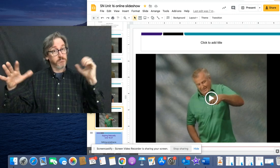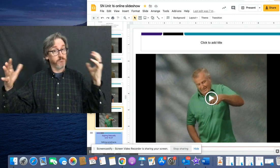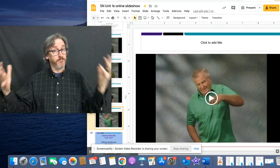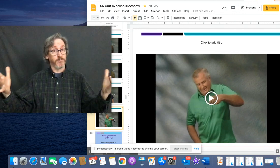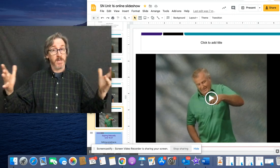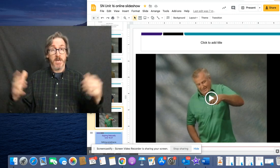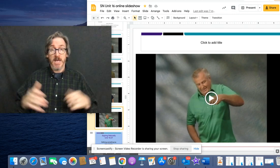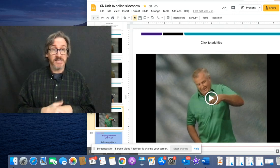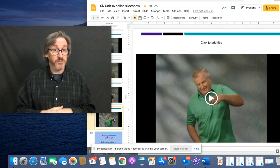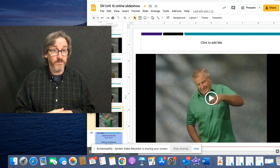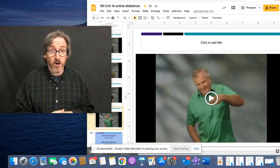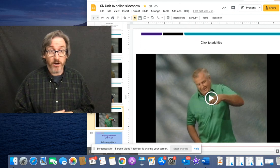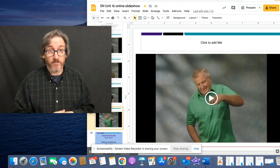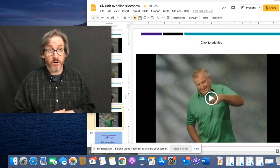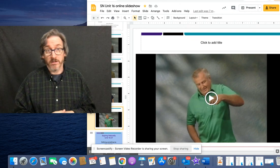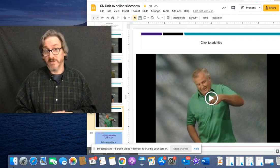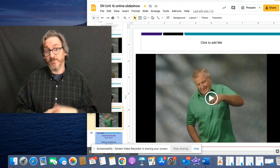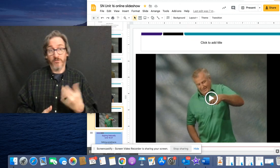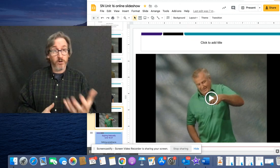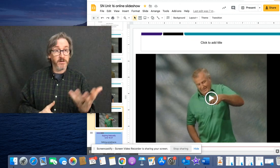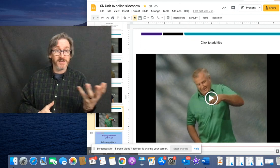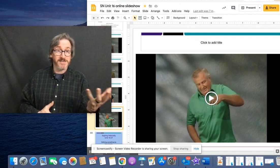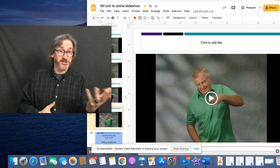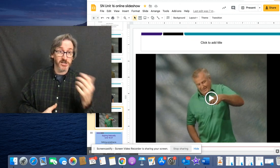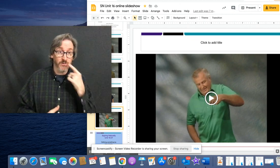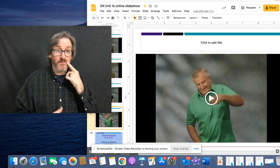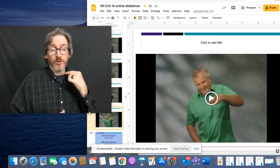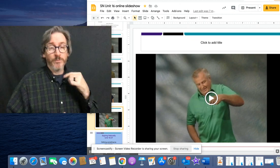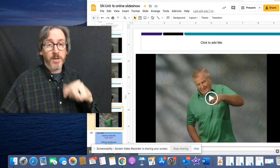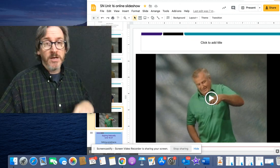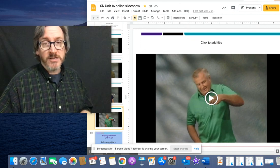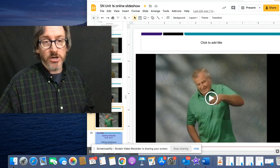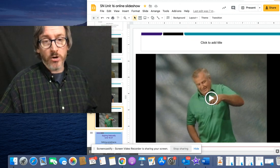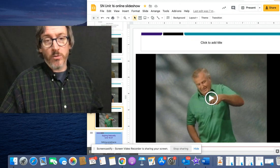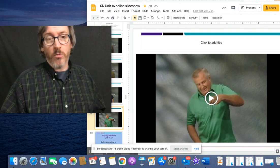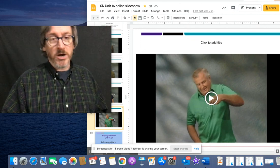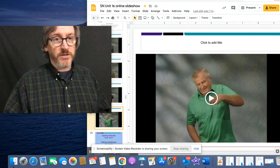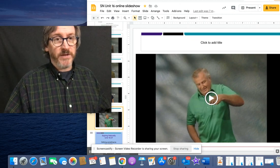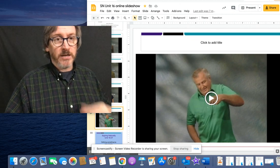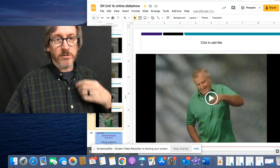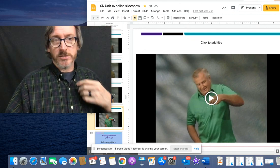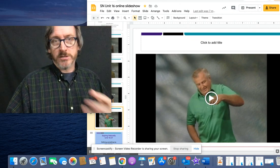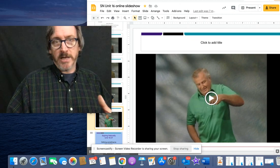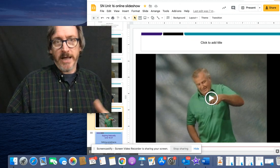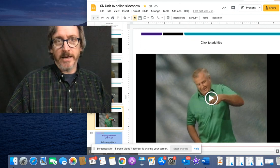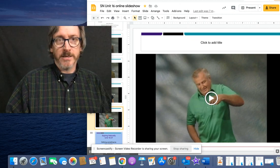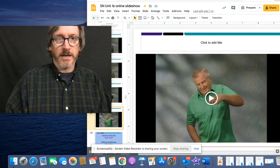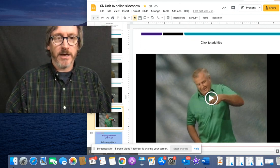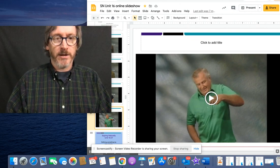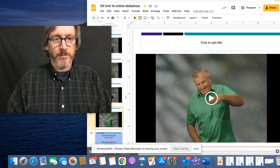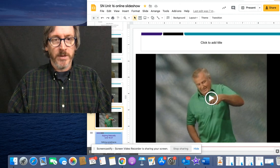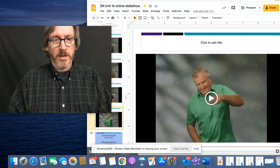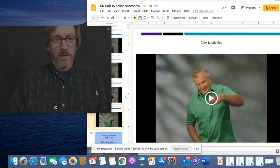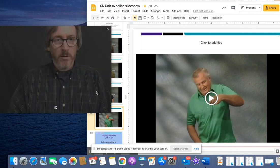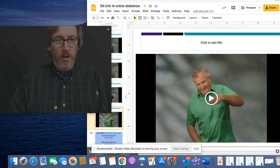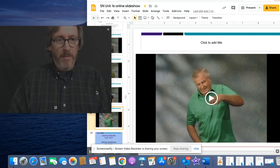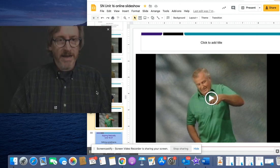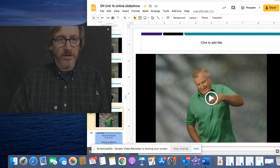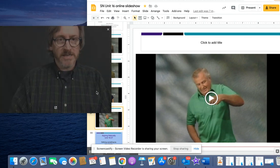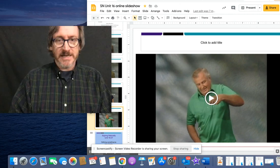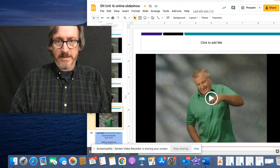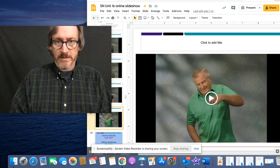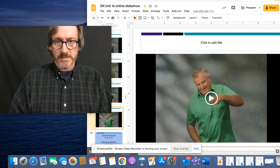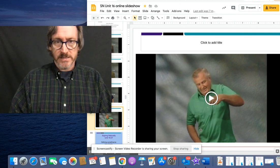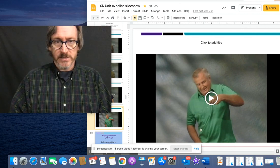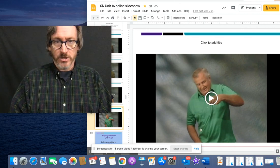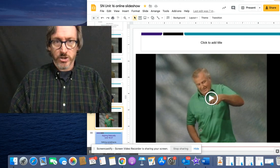cents. And since we've gone over all of this before, this is just a review. So watch the videos. And my